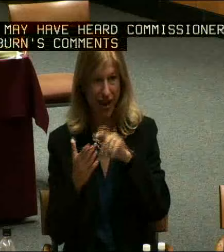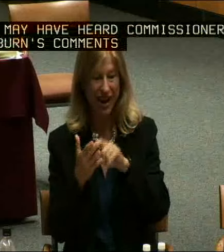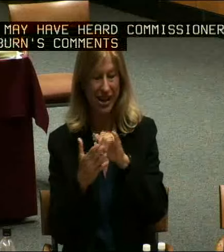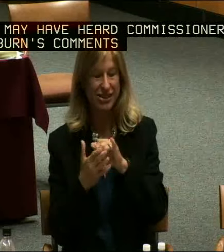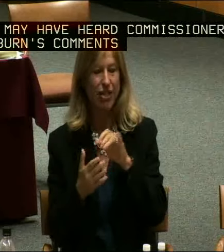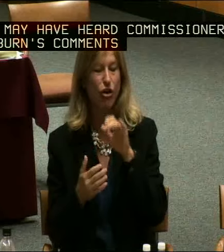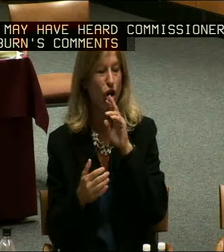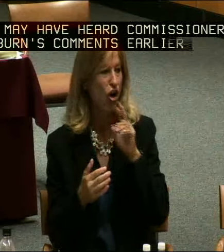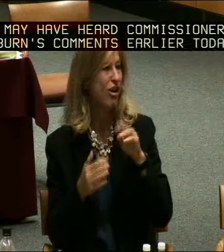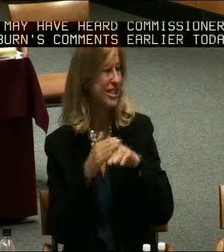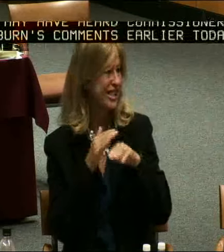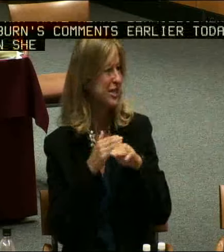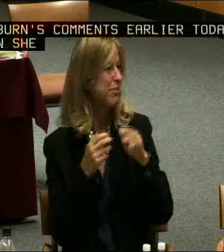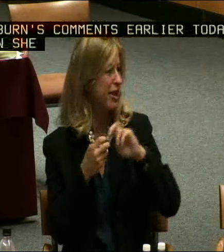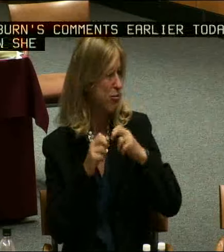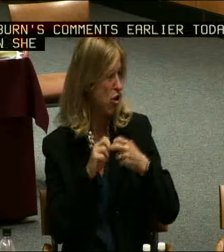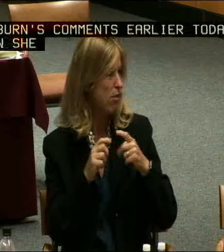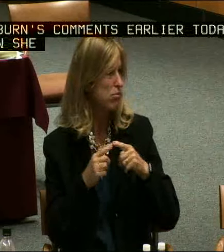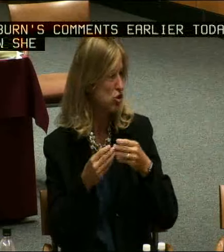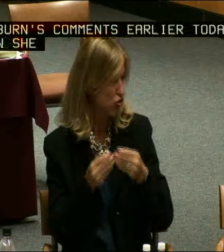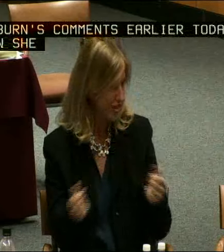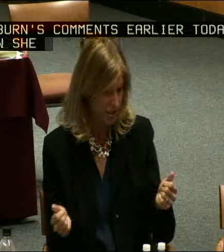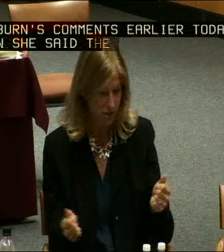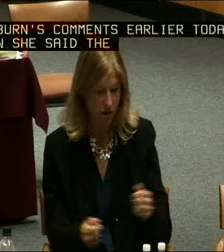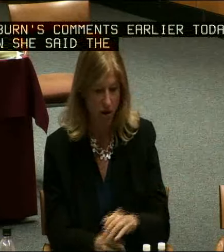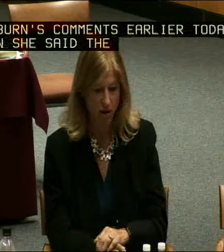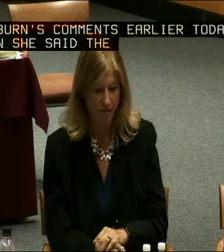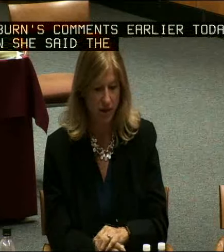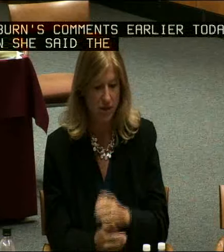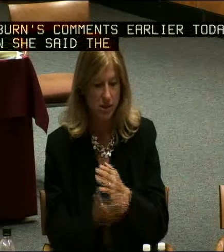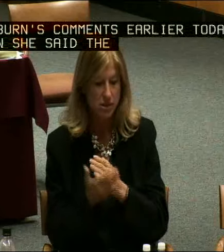nationwide EAS test recognized that there were a number of